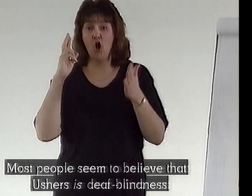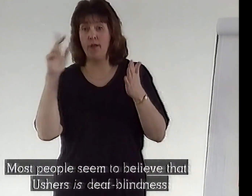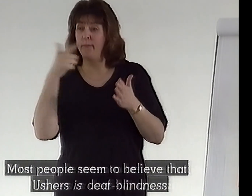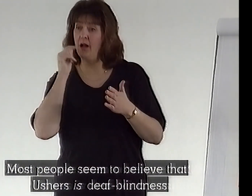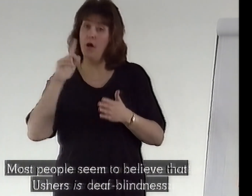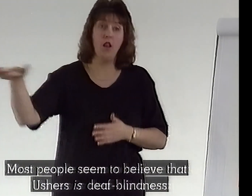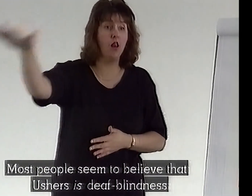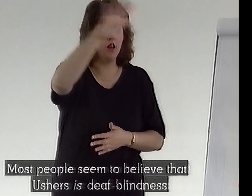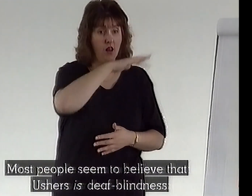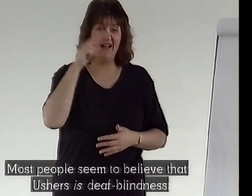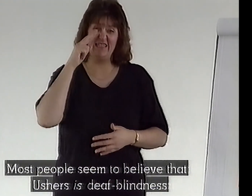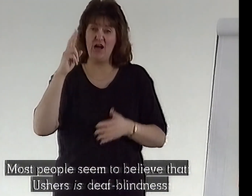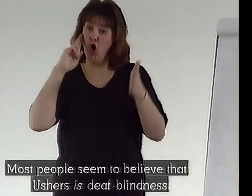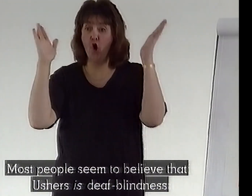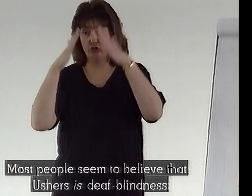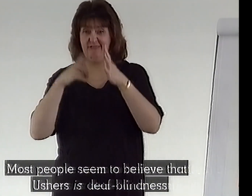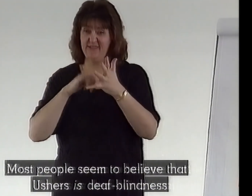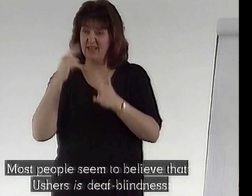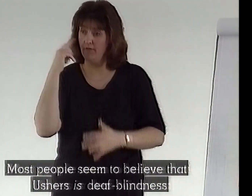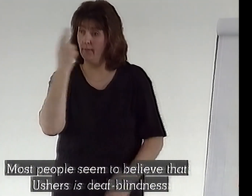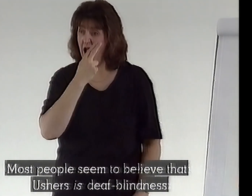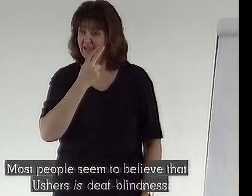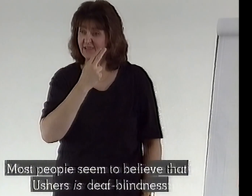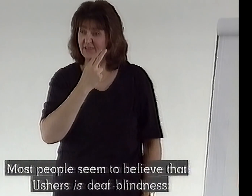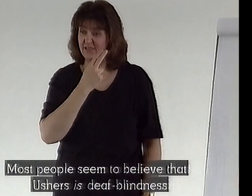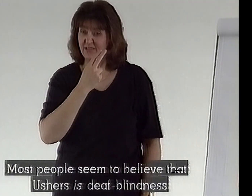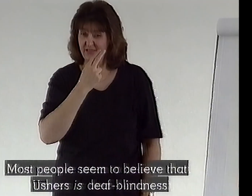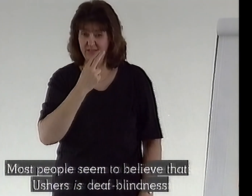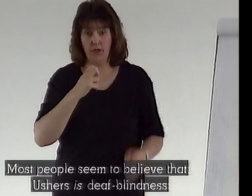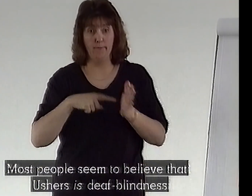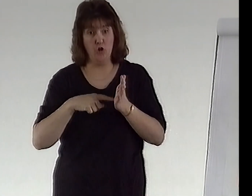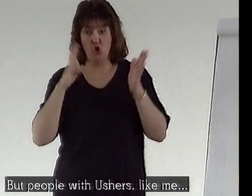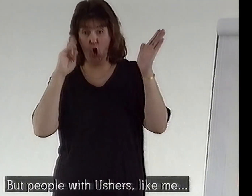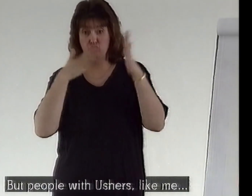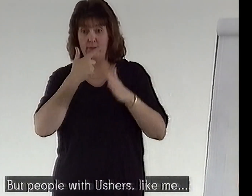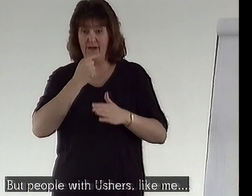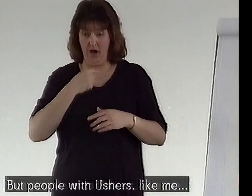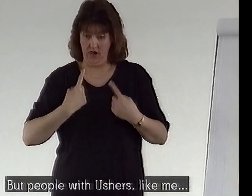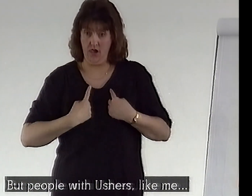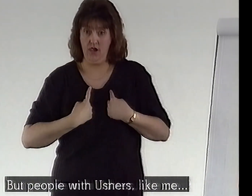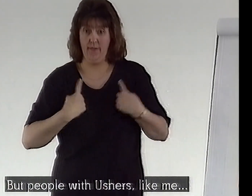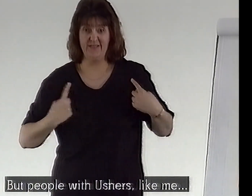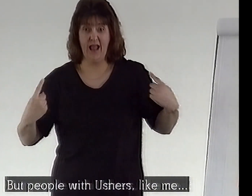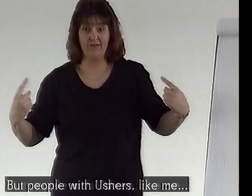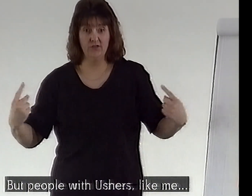Most people seem to believe that ushers is deafblindness, but people with ushers, like